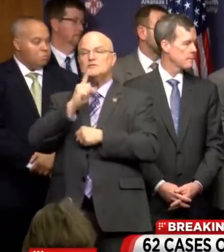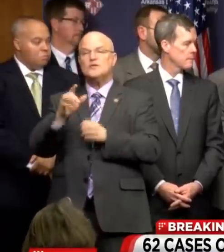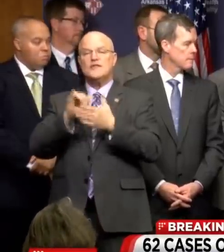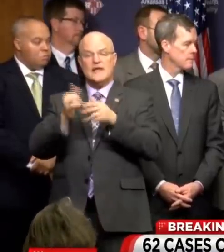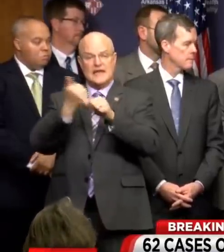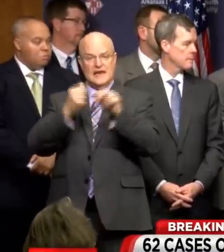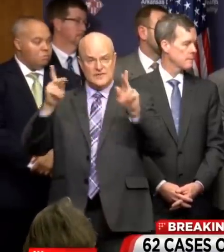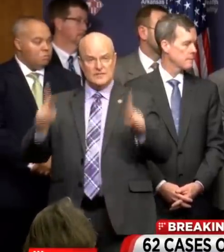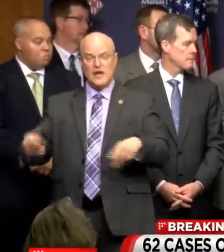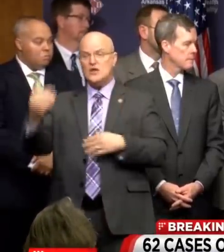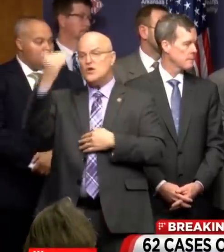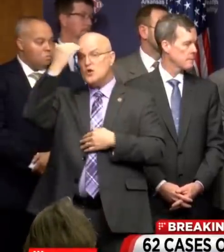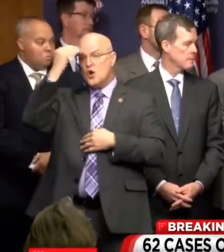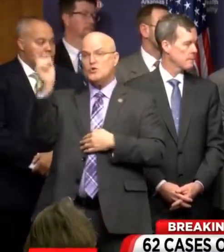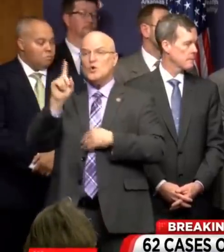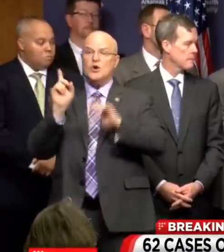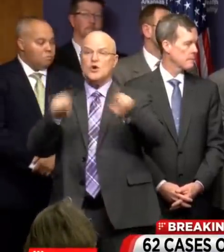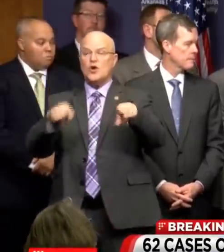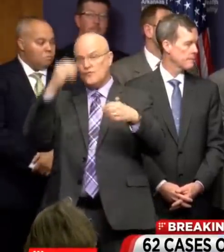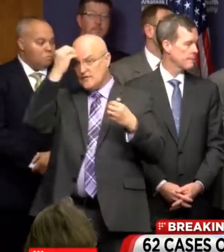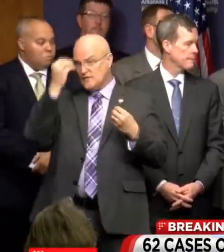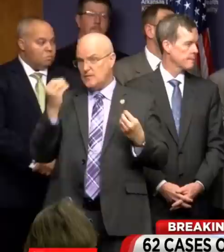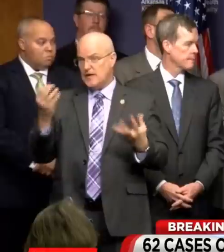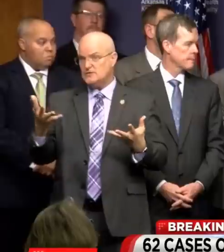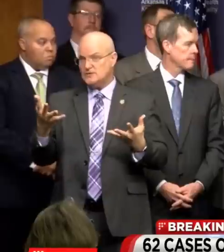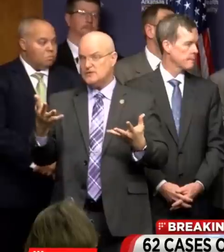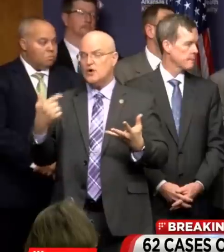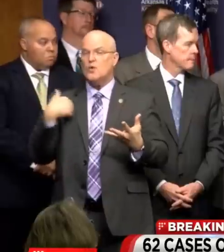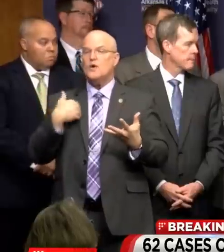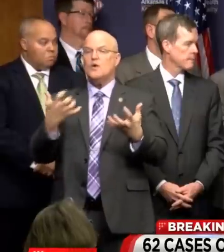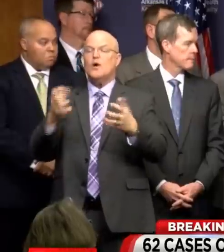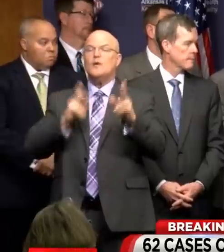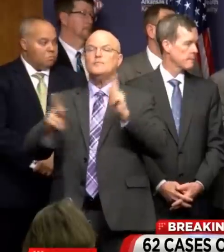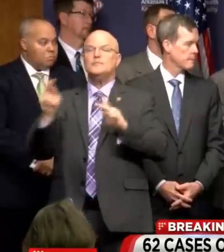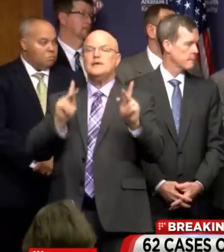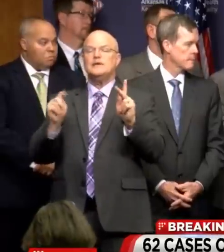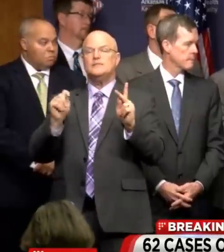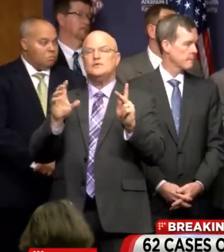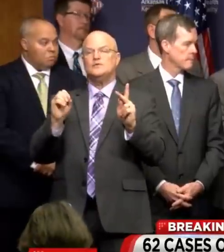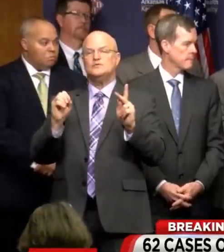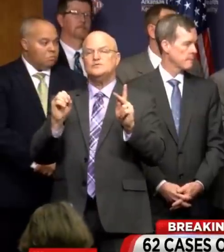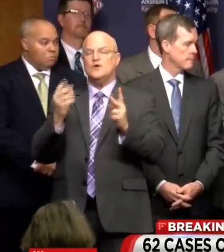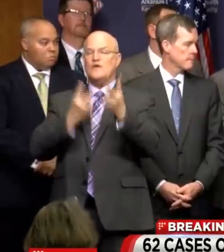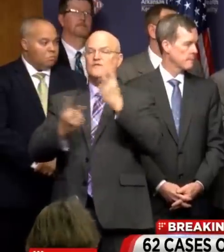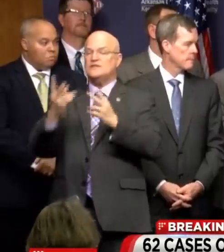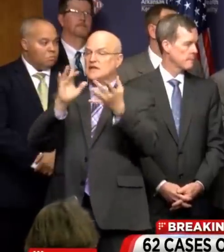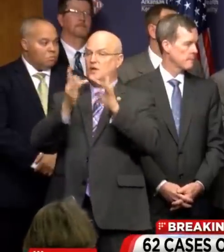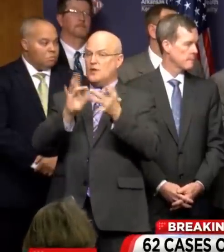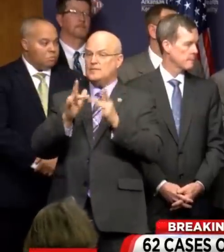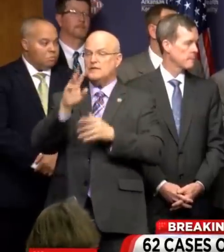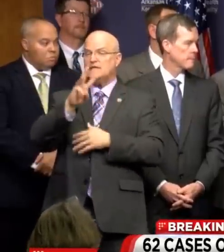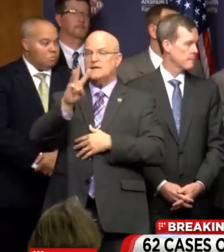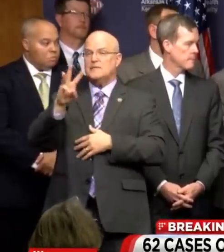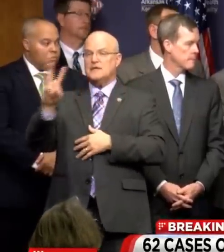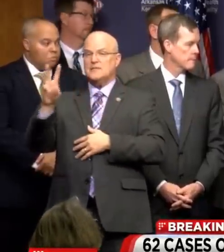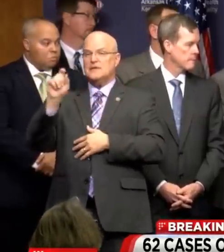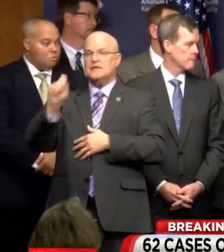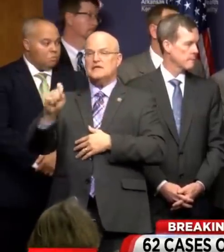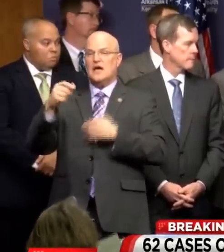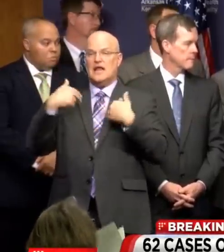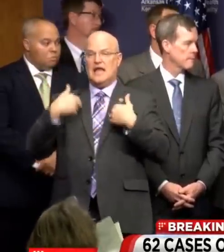that everyone knows where to go for information. We'd like for people to visit our website at